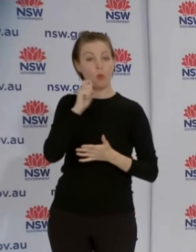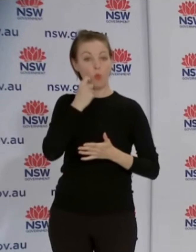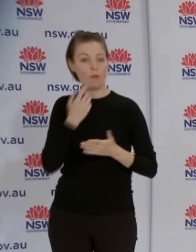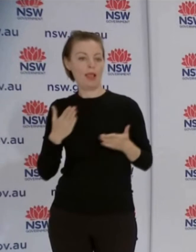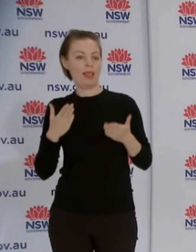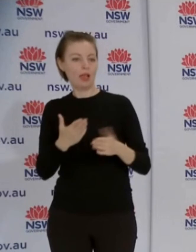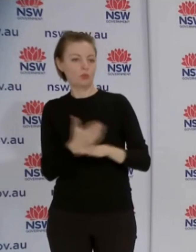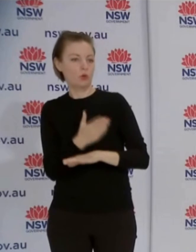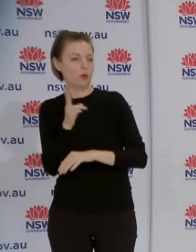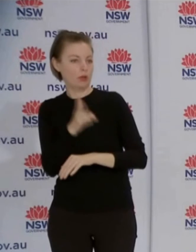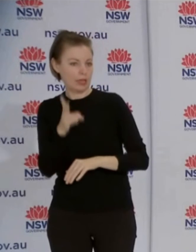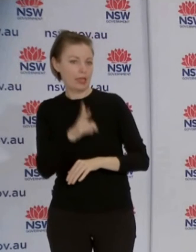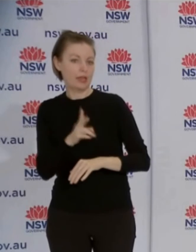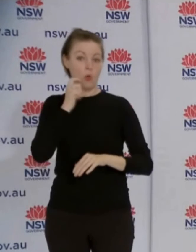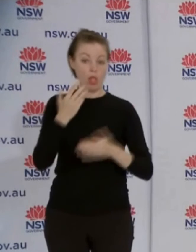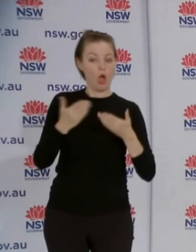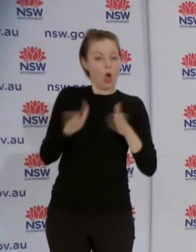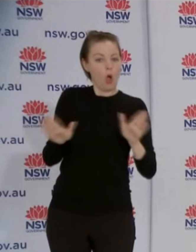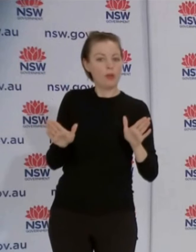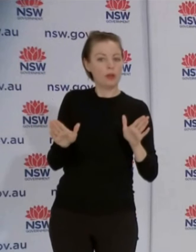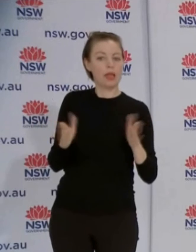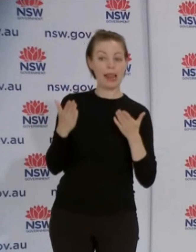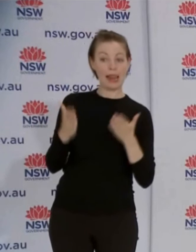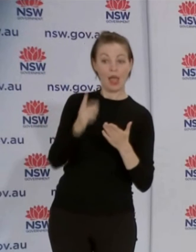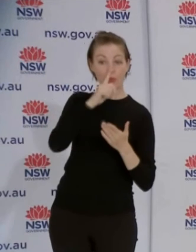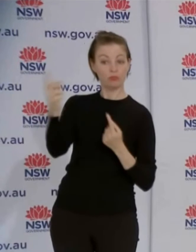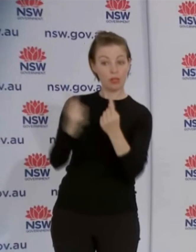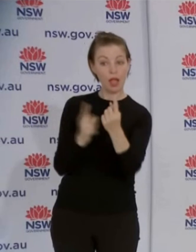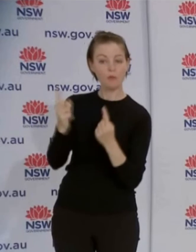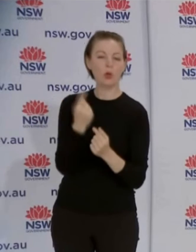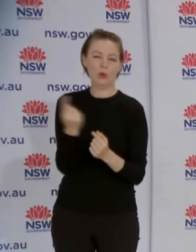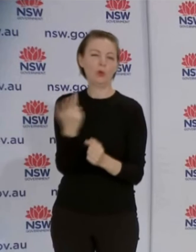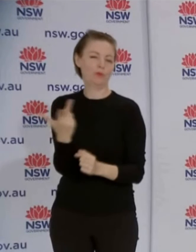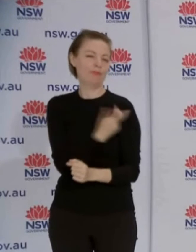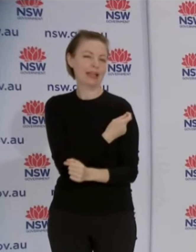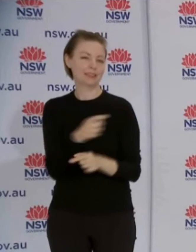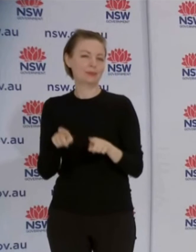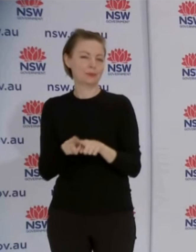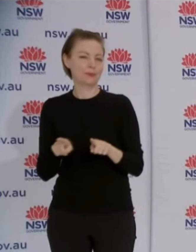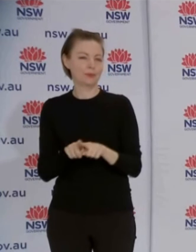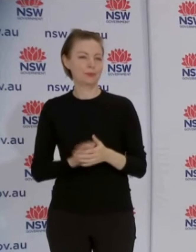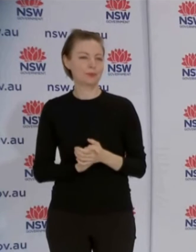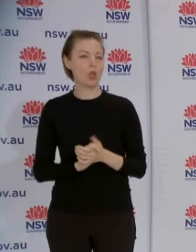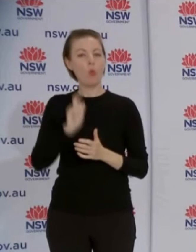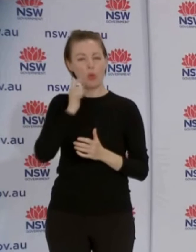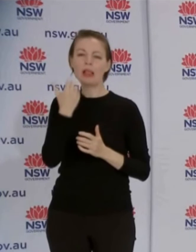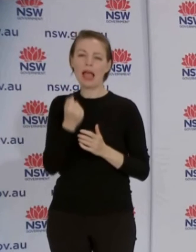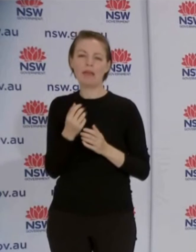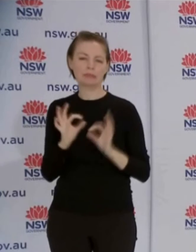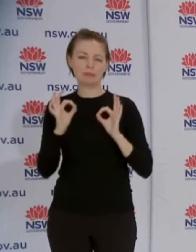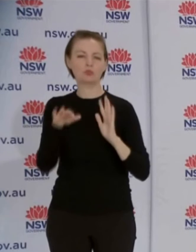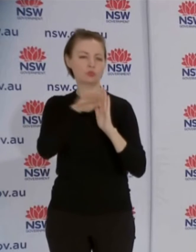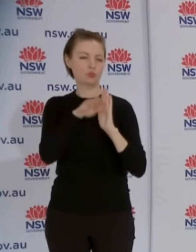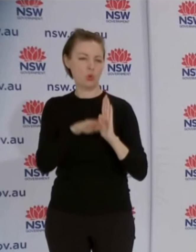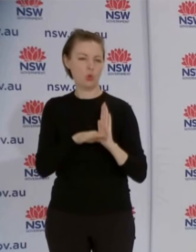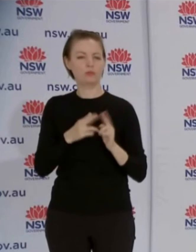the model. And the engagement with industry, it's good to see they're coming forward with plans, but we'll have some certain principles within the roadmap that talk about